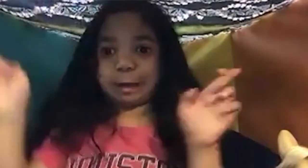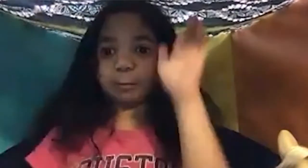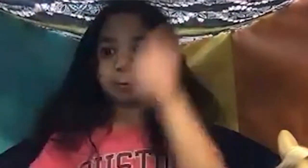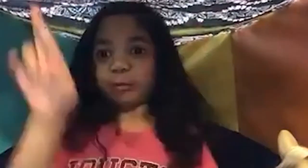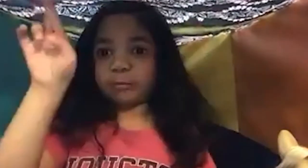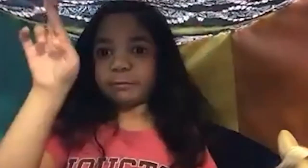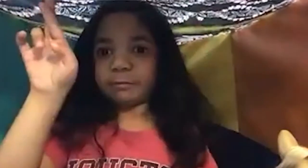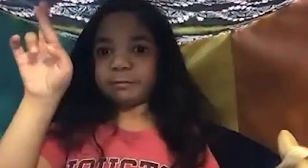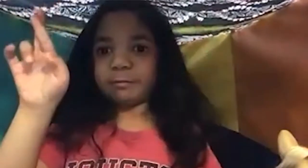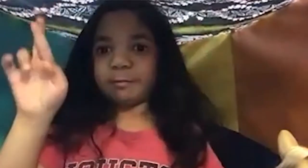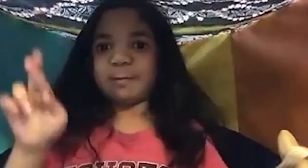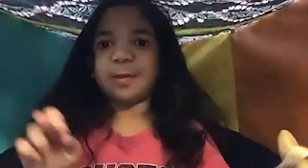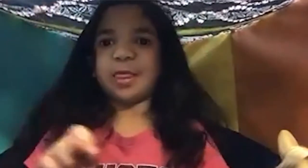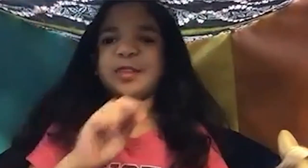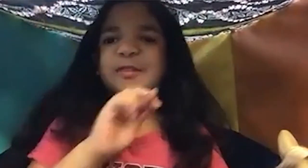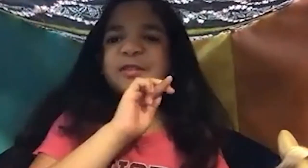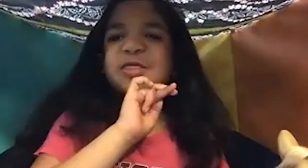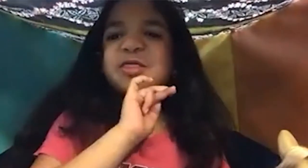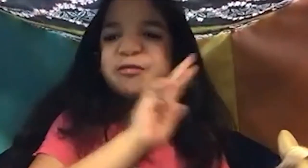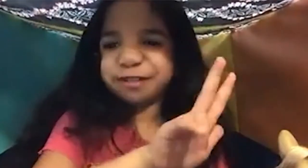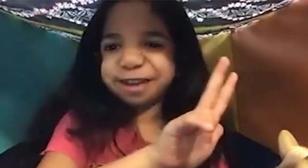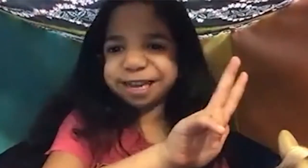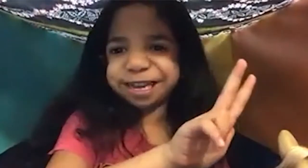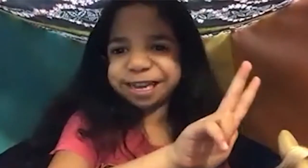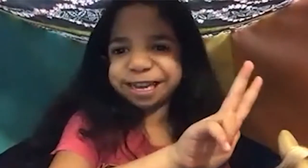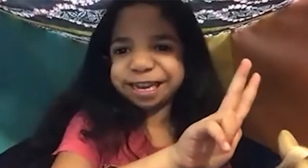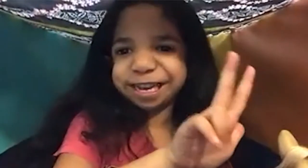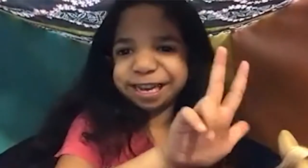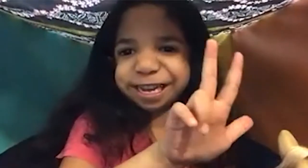Ready for takeoff. 3,